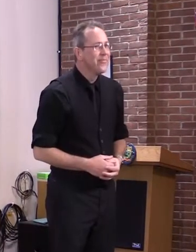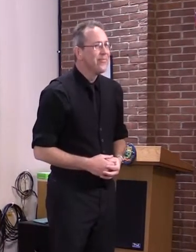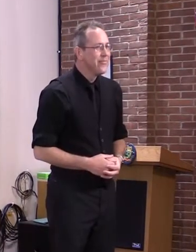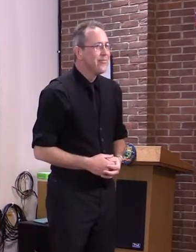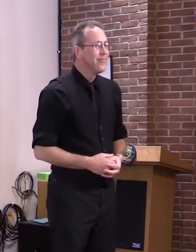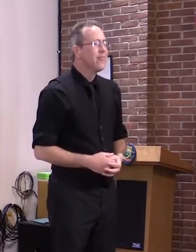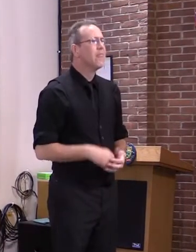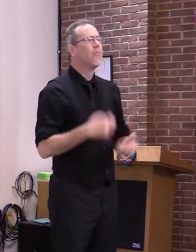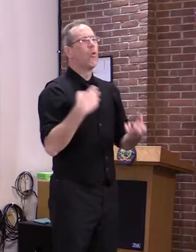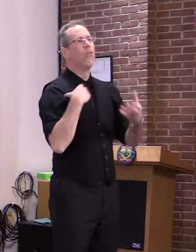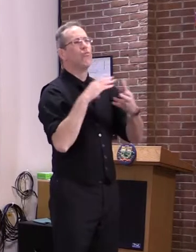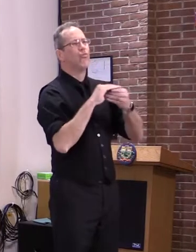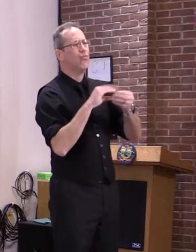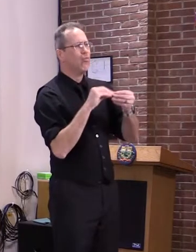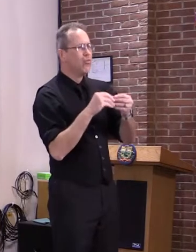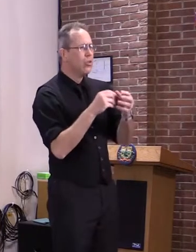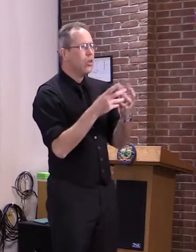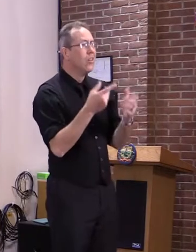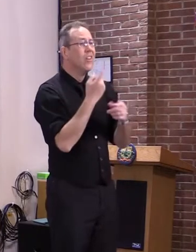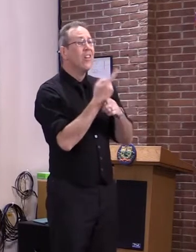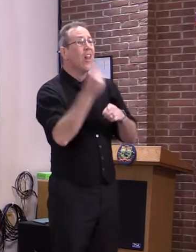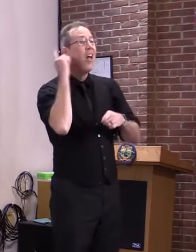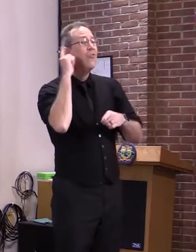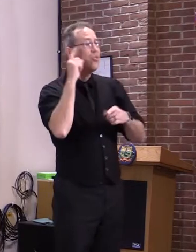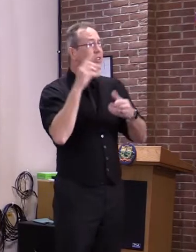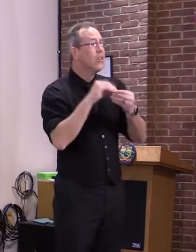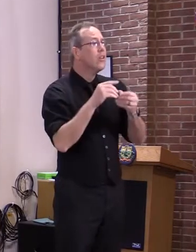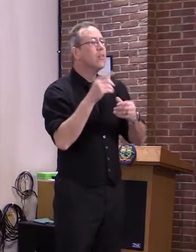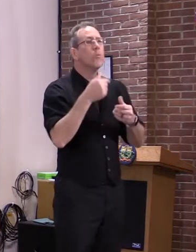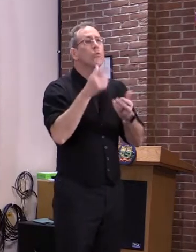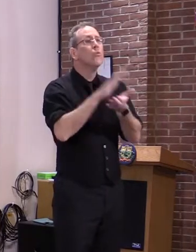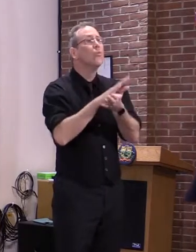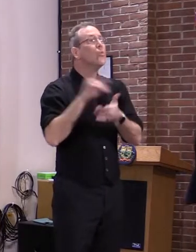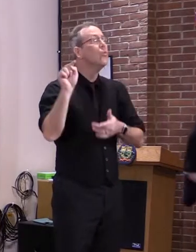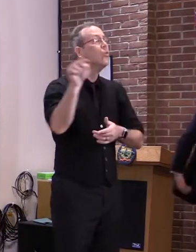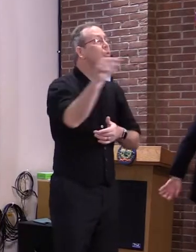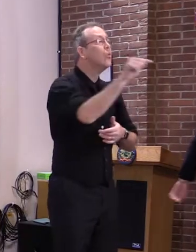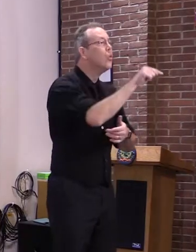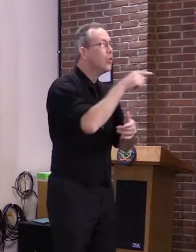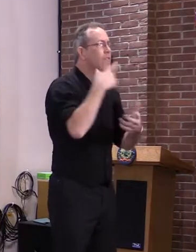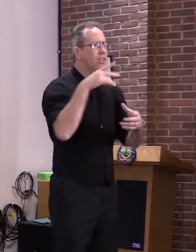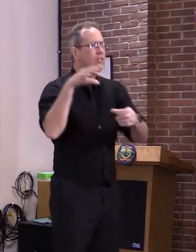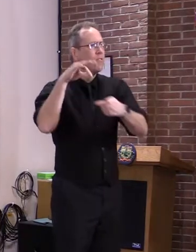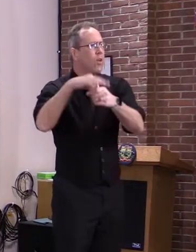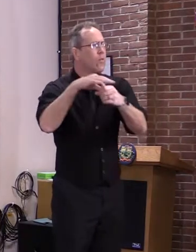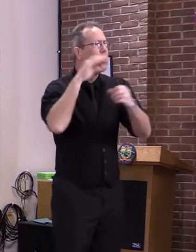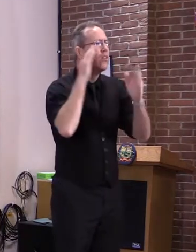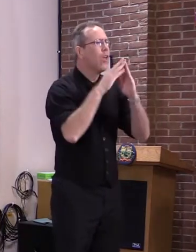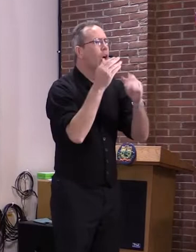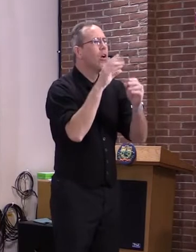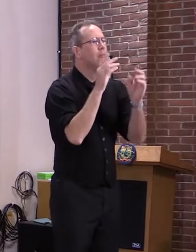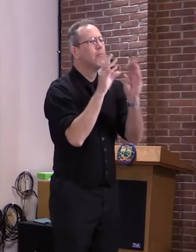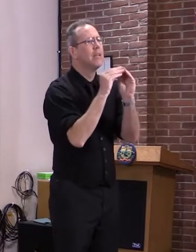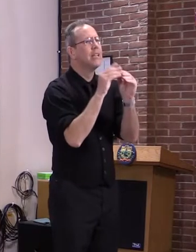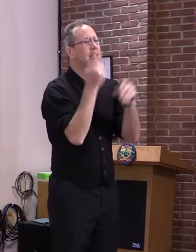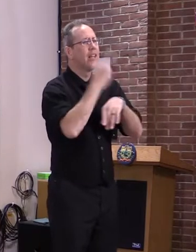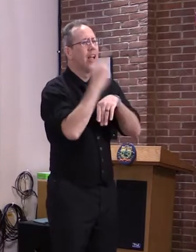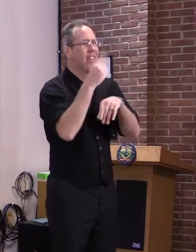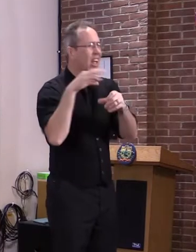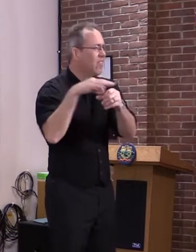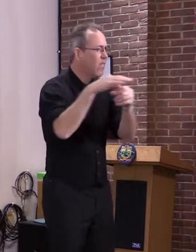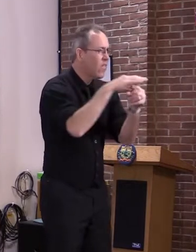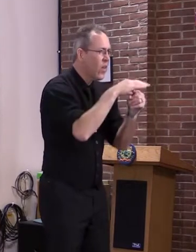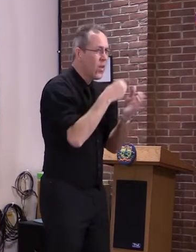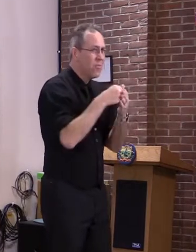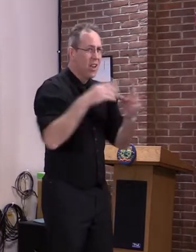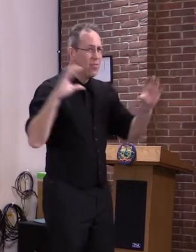Last week, most school districts voted on their budgets for the upcoming school year on town meeting day. And for this year, we're still